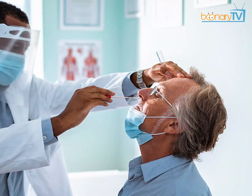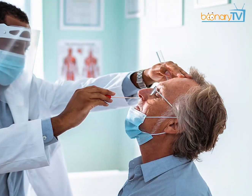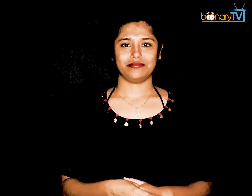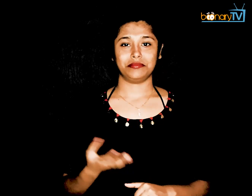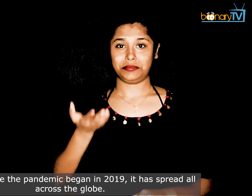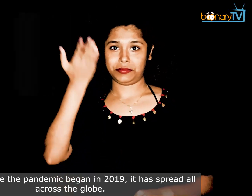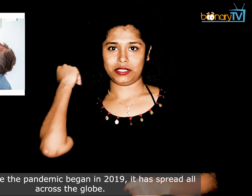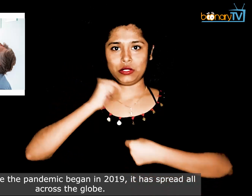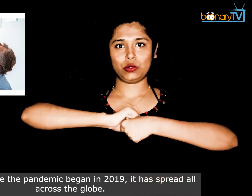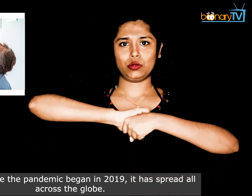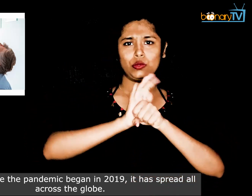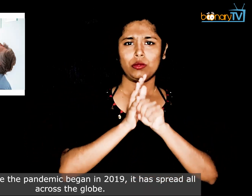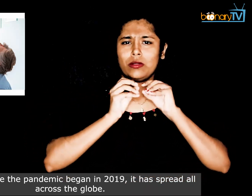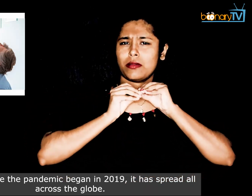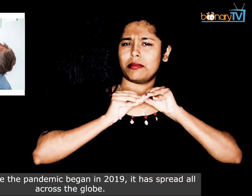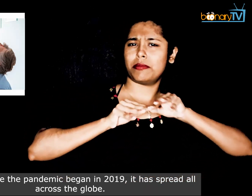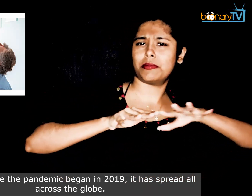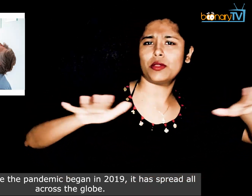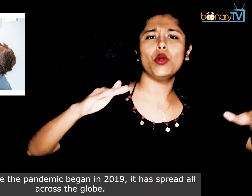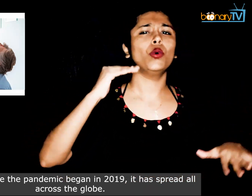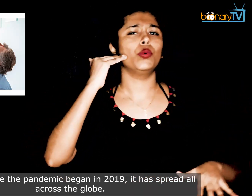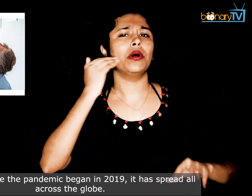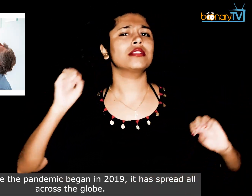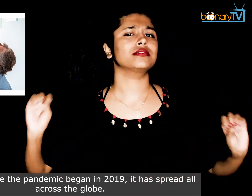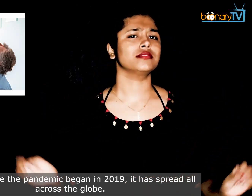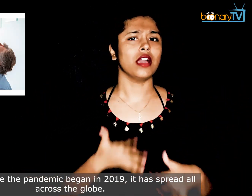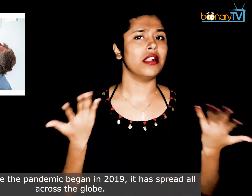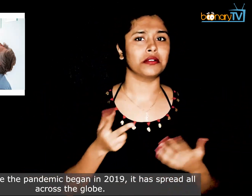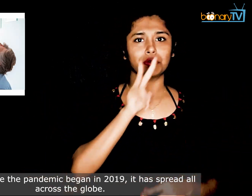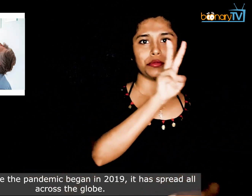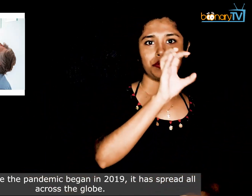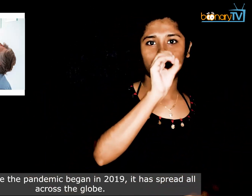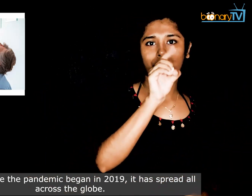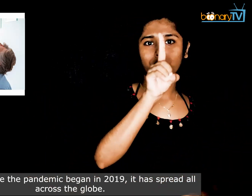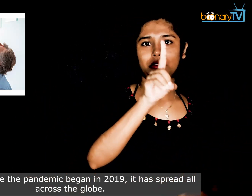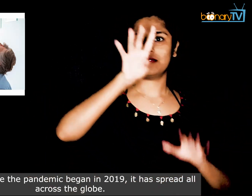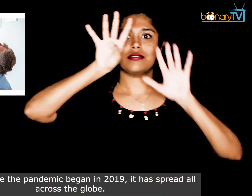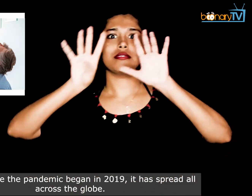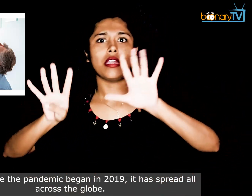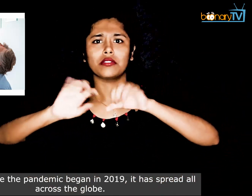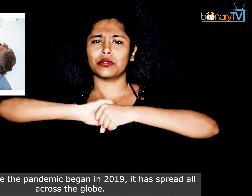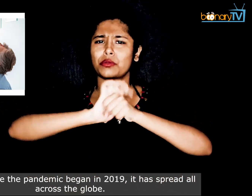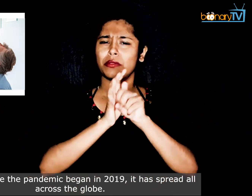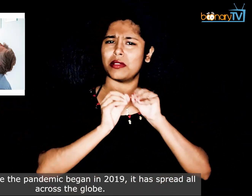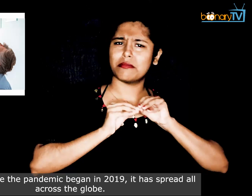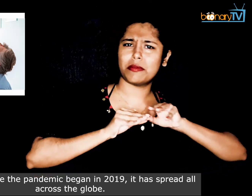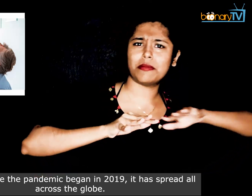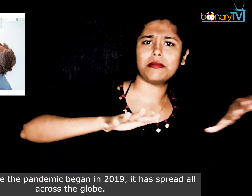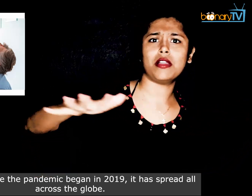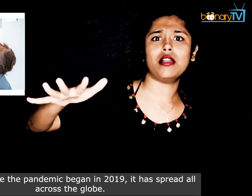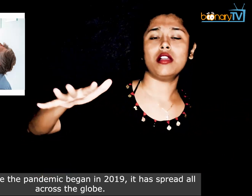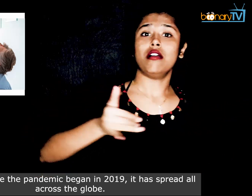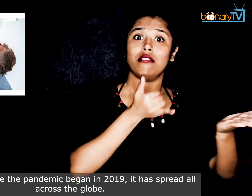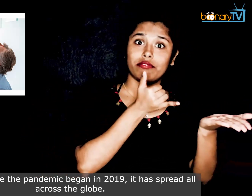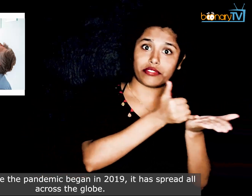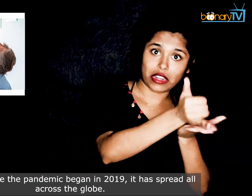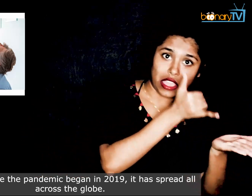The time since the pandemic began in 2019, it has spread all across the globe.